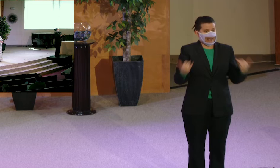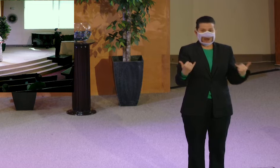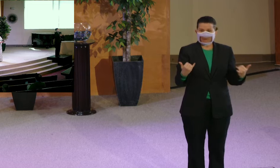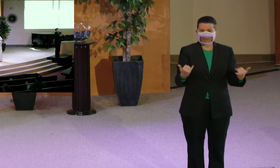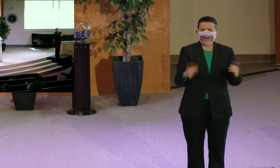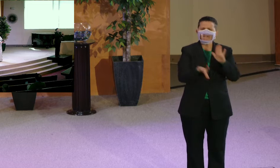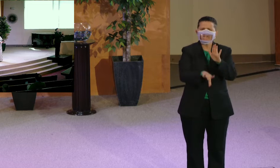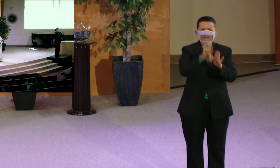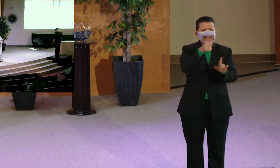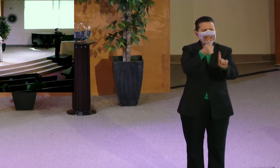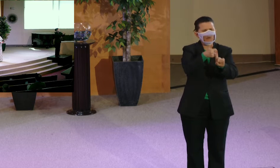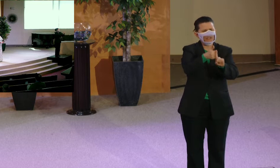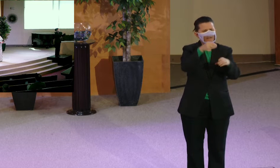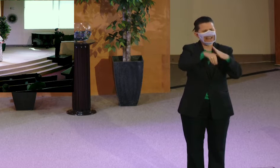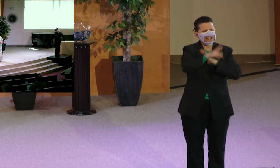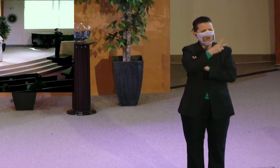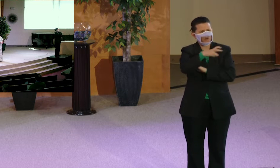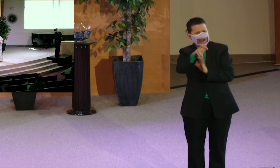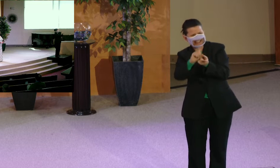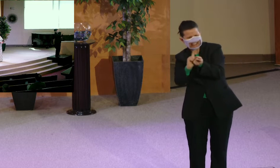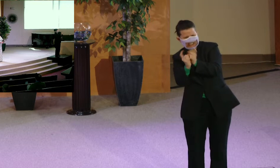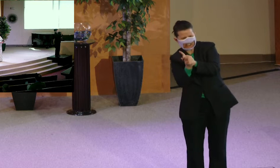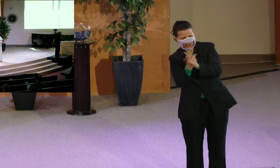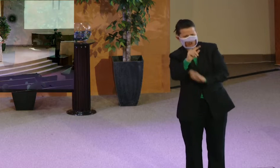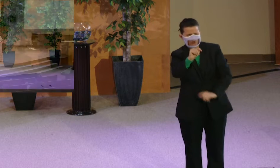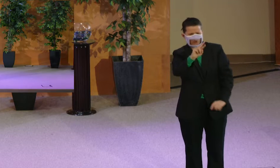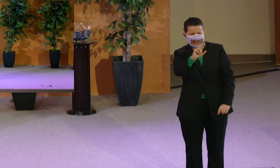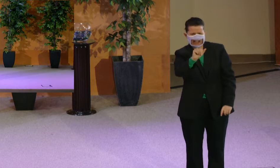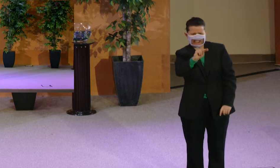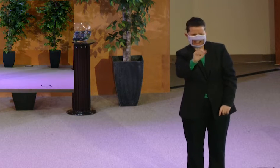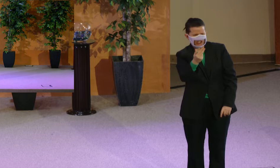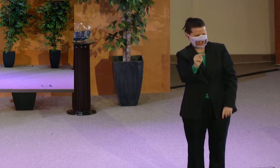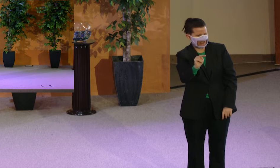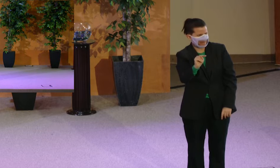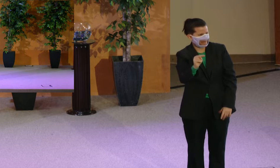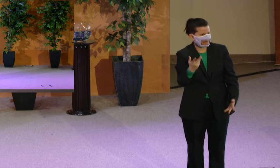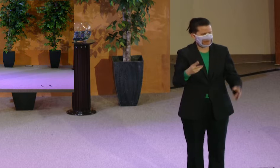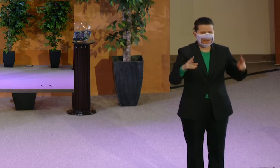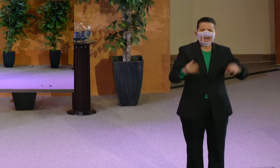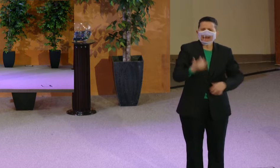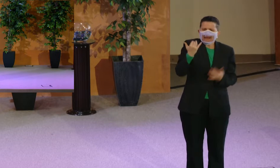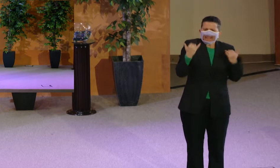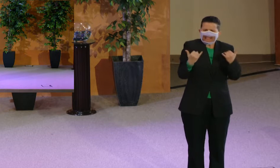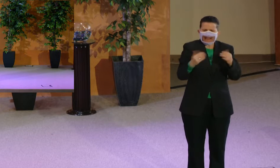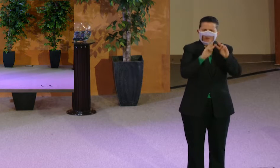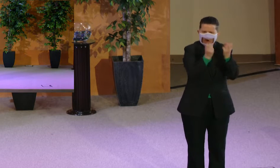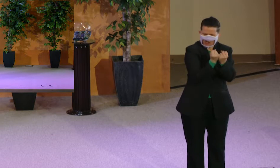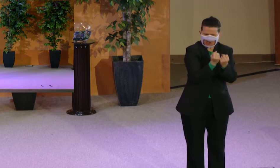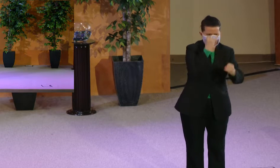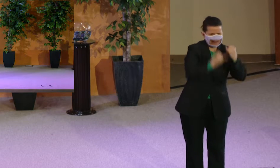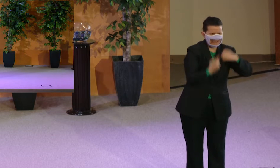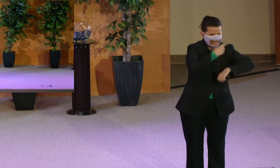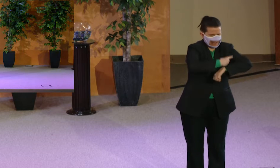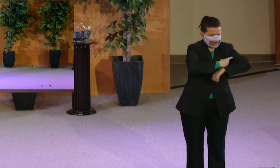finding yourself in transition. This is the last day for it. It's from 2 till 5 this